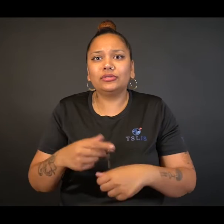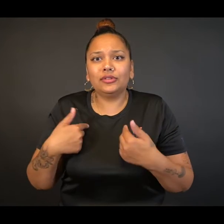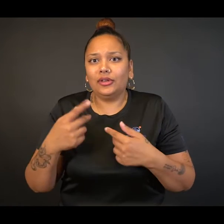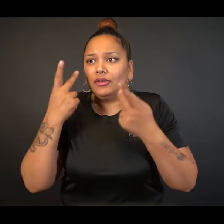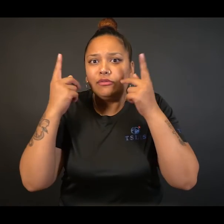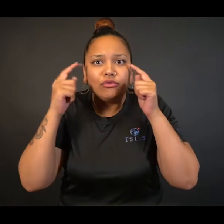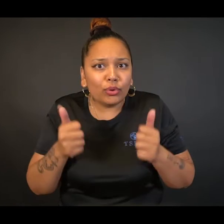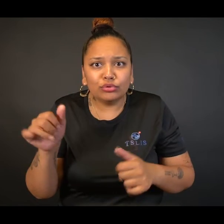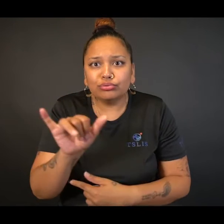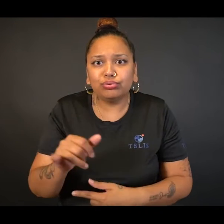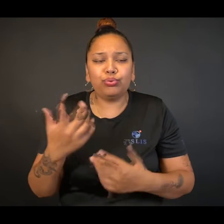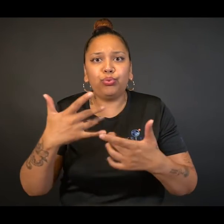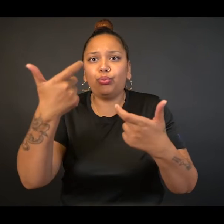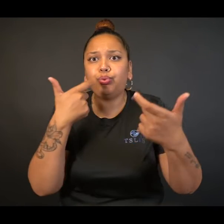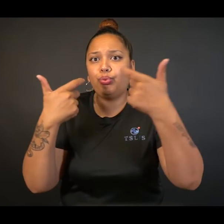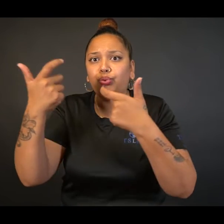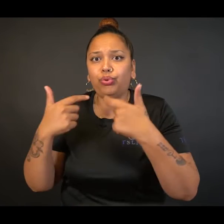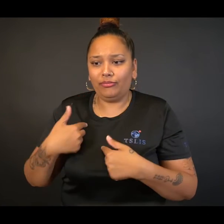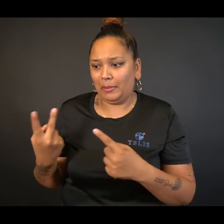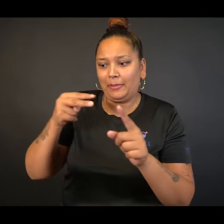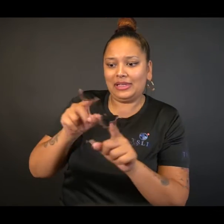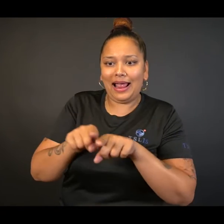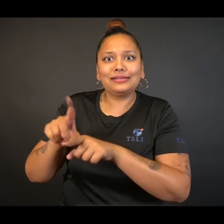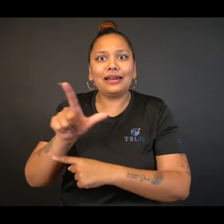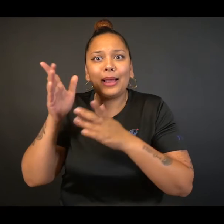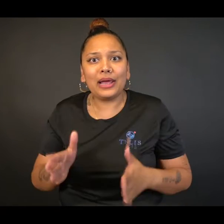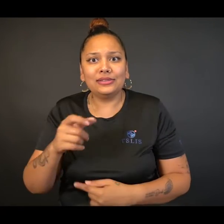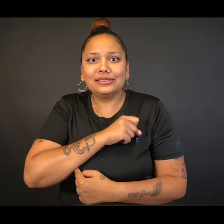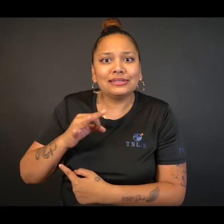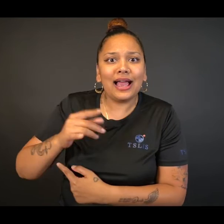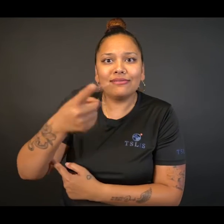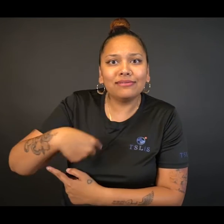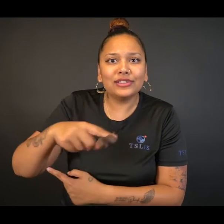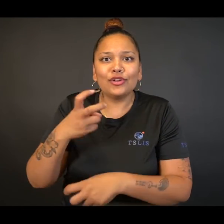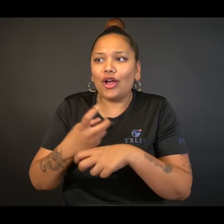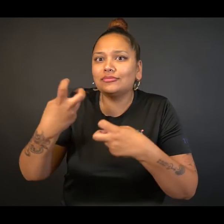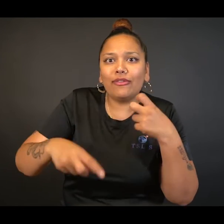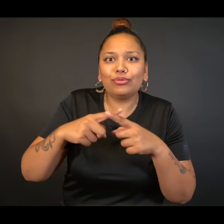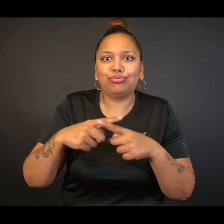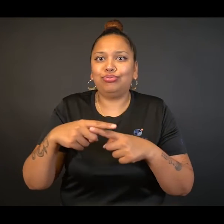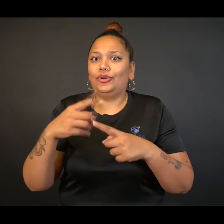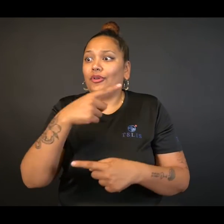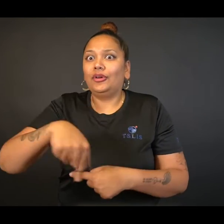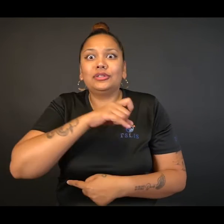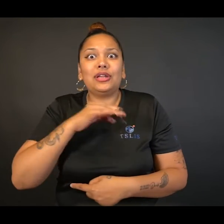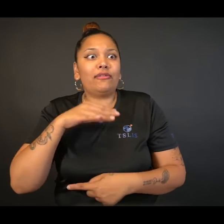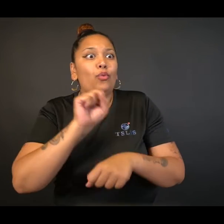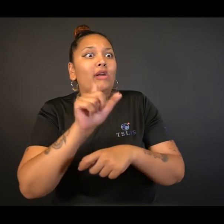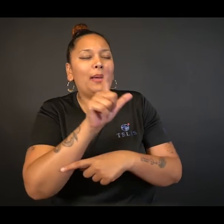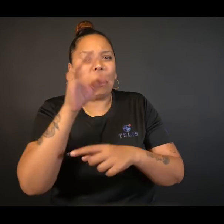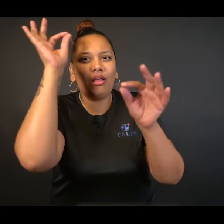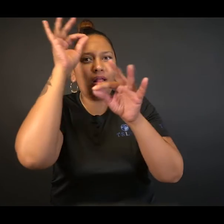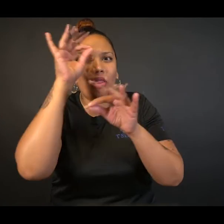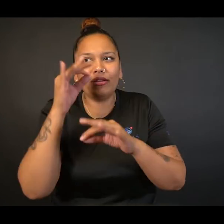if library folks aren't aware about all of the options that there are available, it's hard for people to